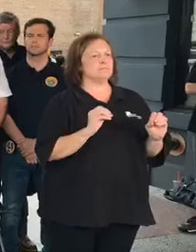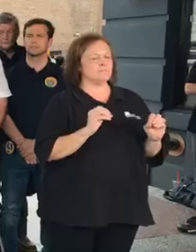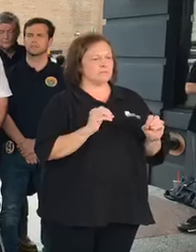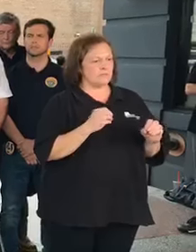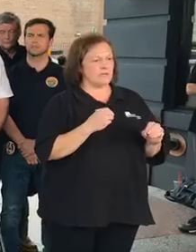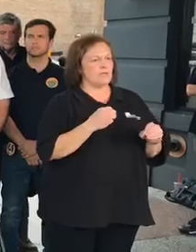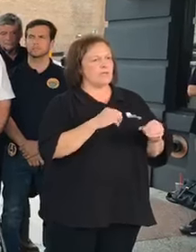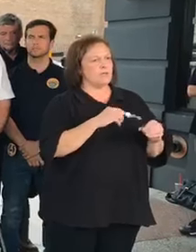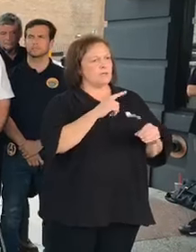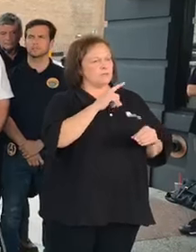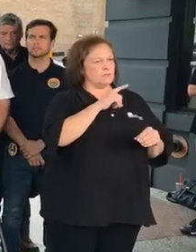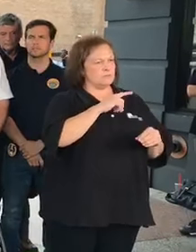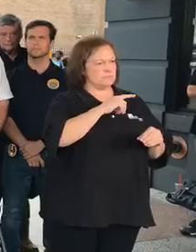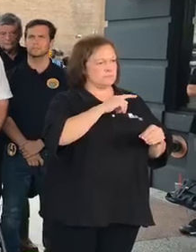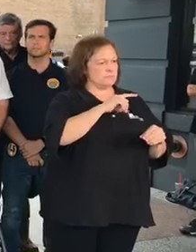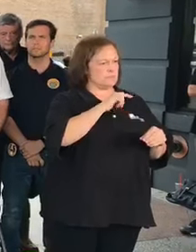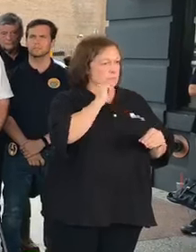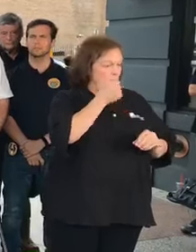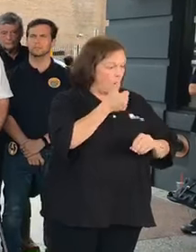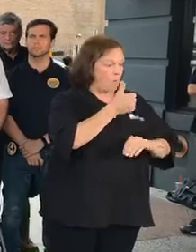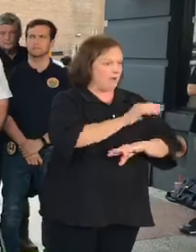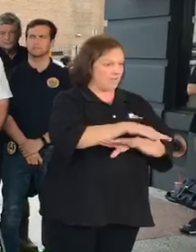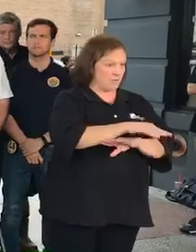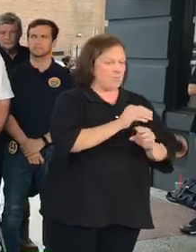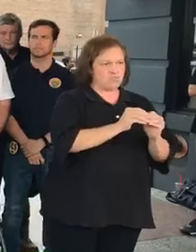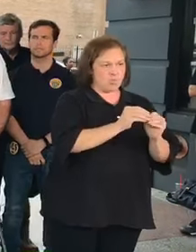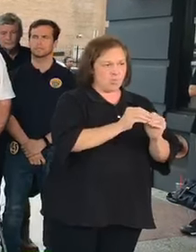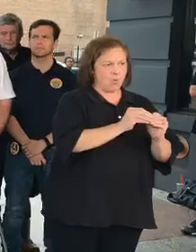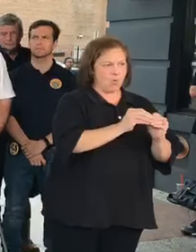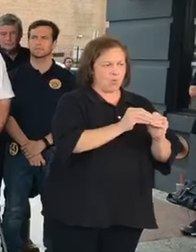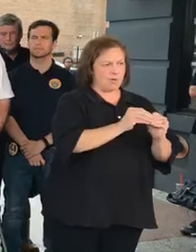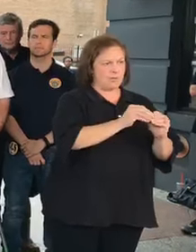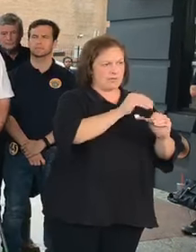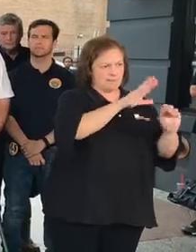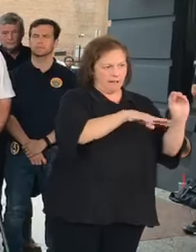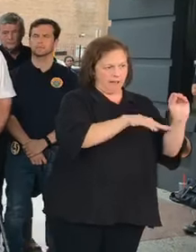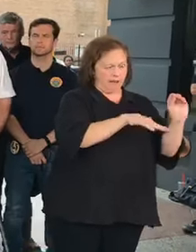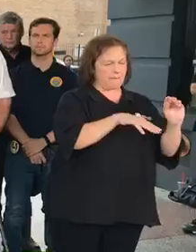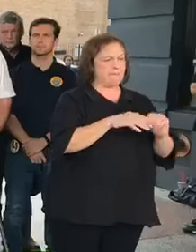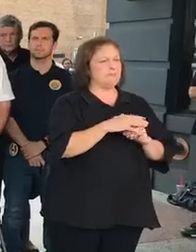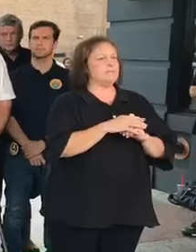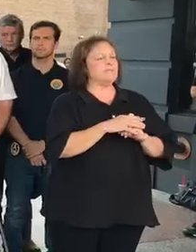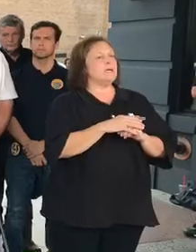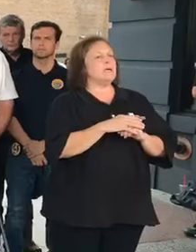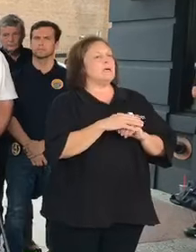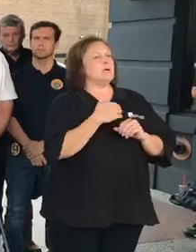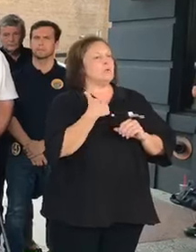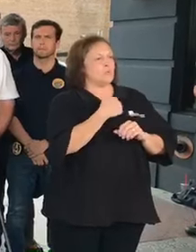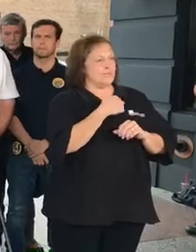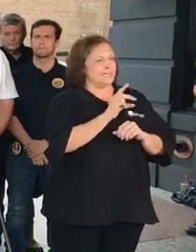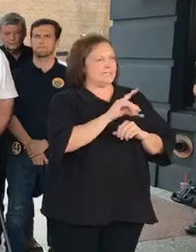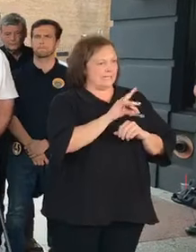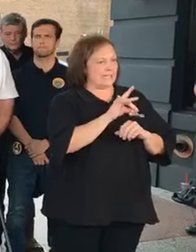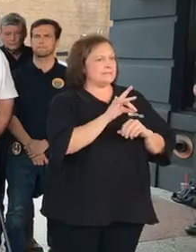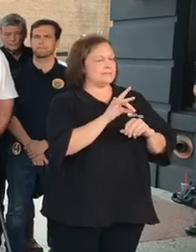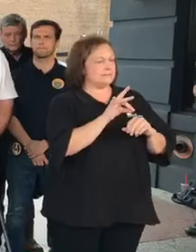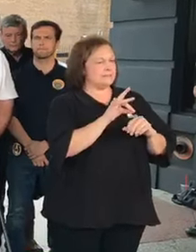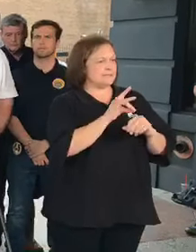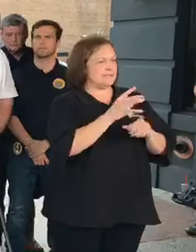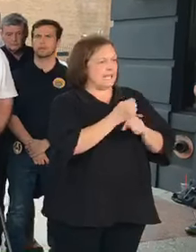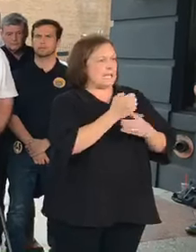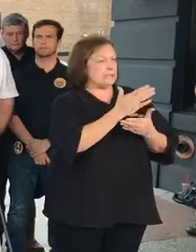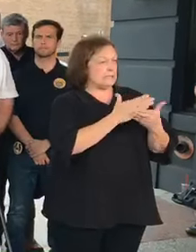complete sweeps top to bottom of the building tomorrow. We did have some hits in the area where we collected that first